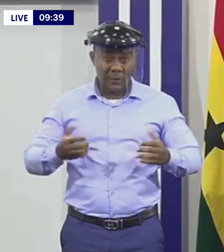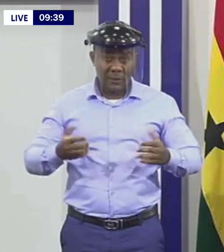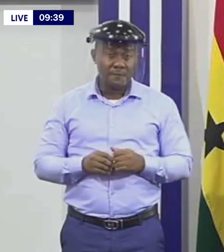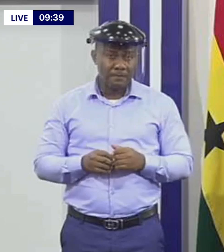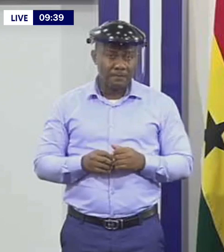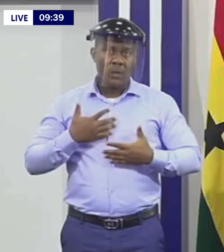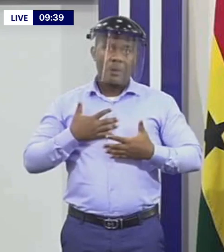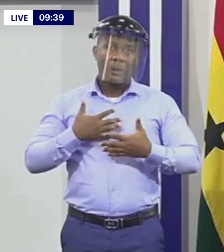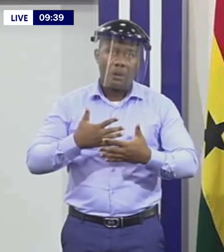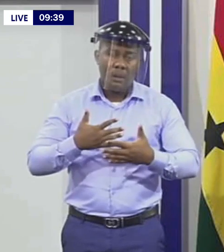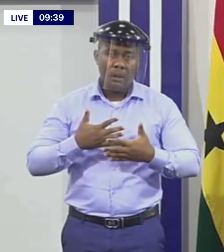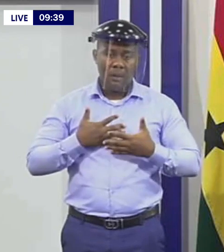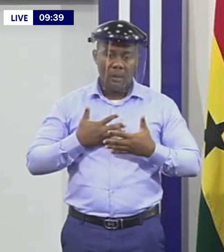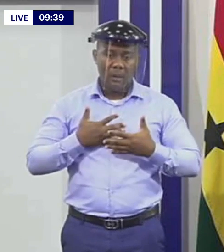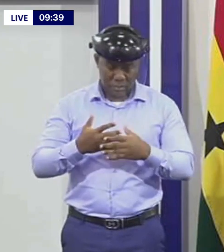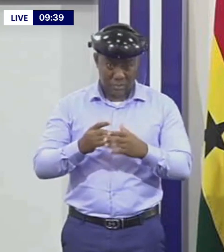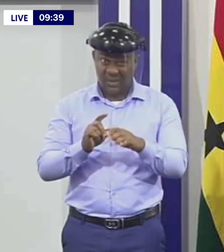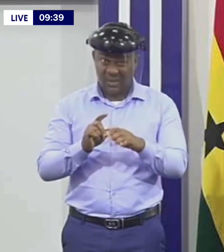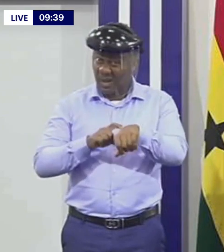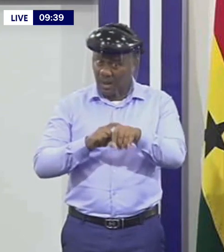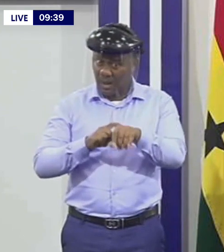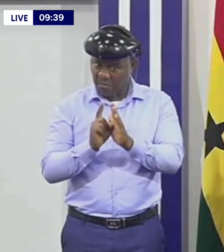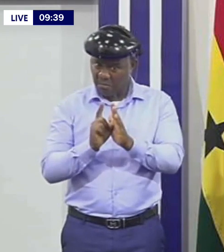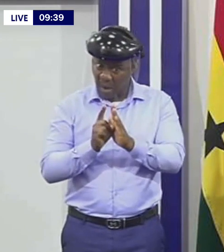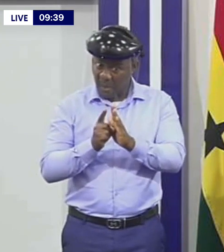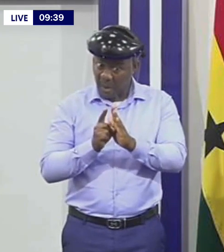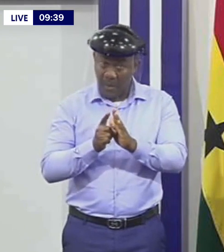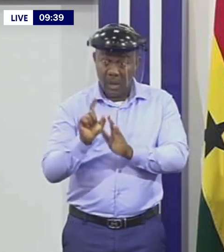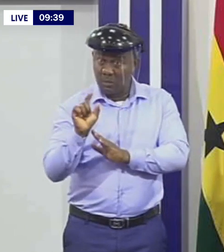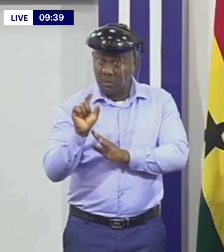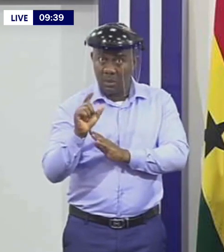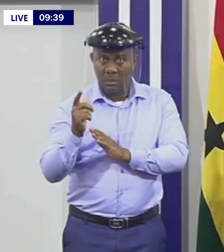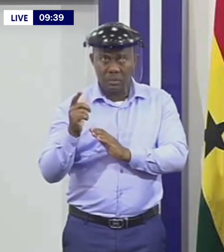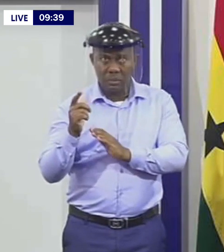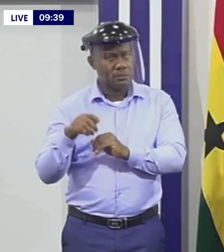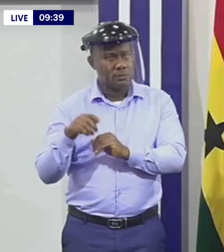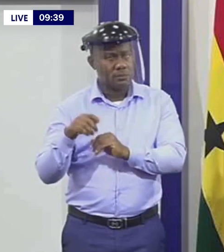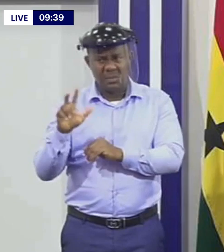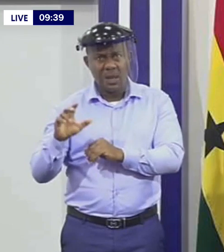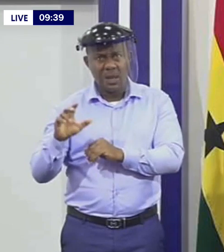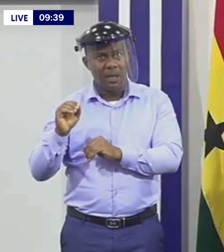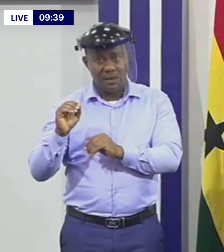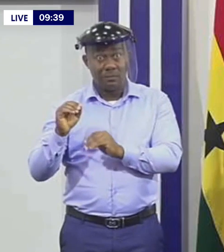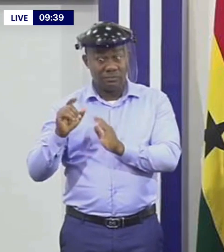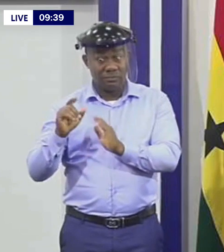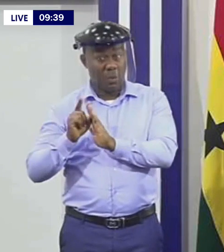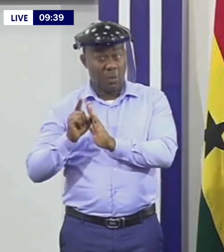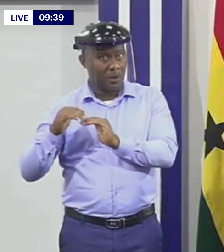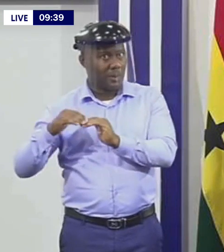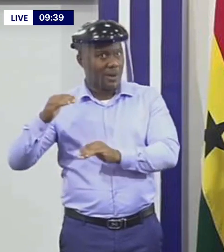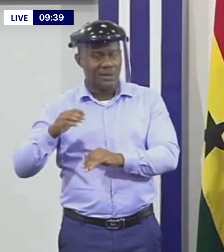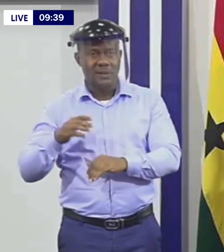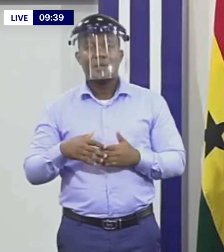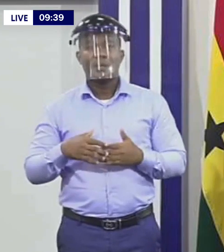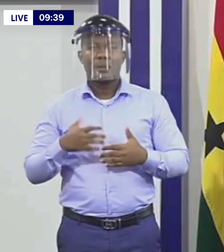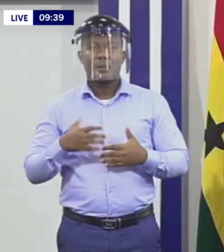breathing rate does not reach up to 20. So if you have breathing 30 and over, you say you have tachypnea, which means that your rate